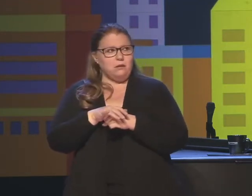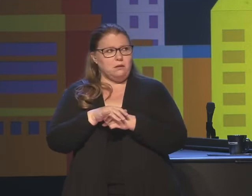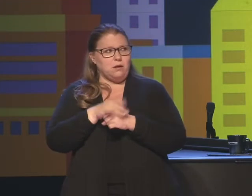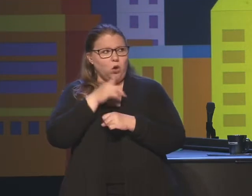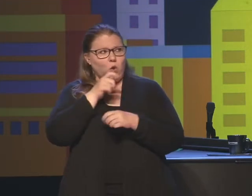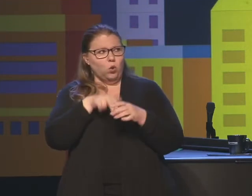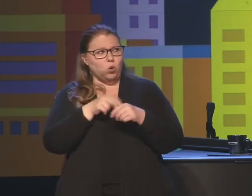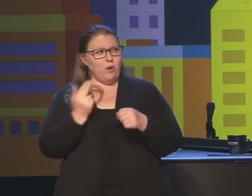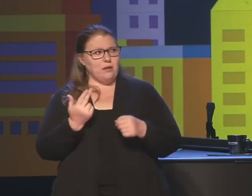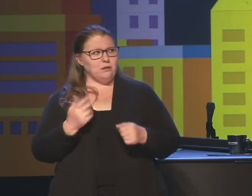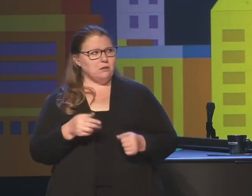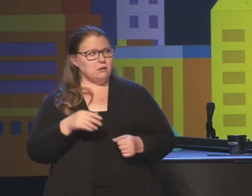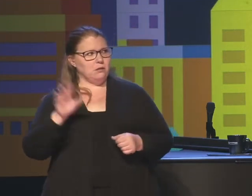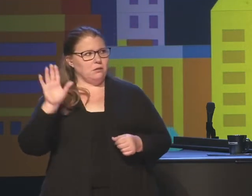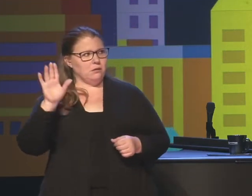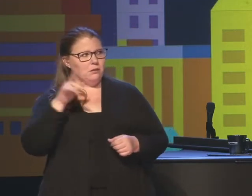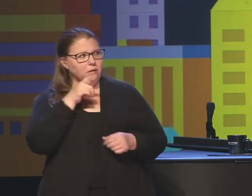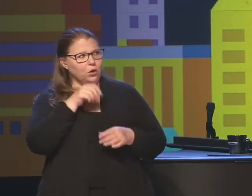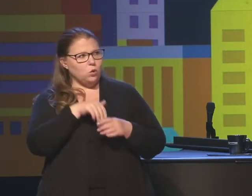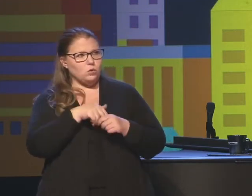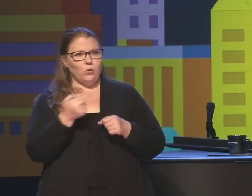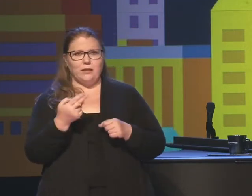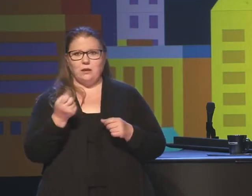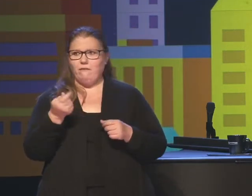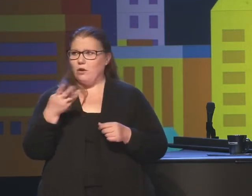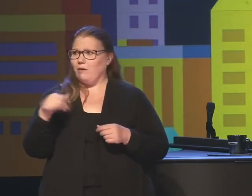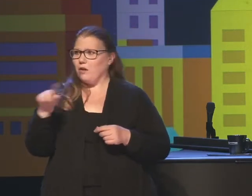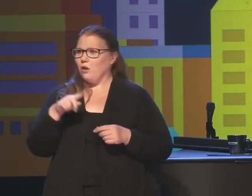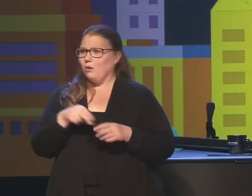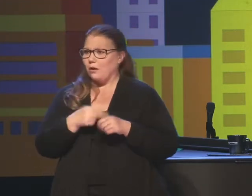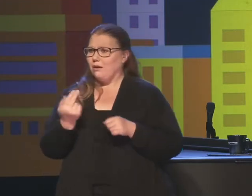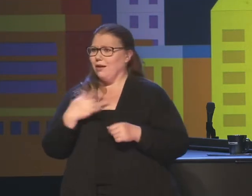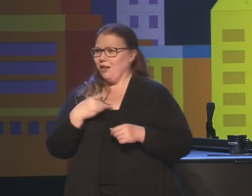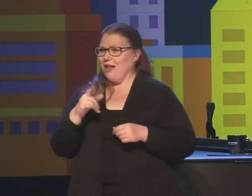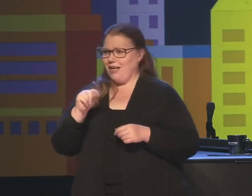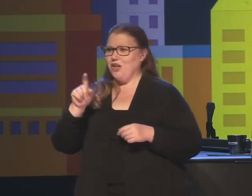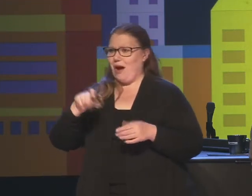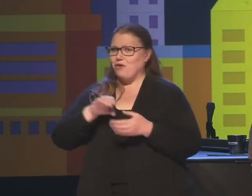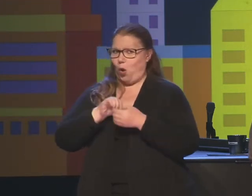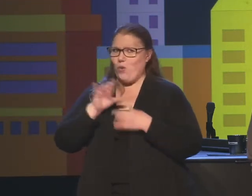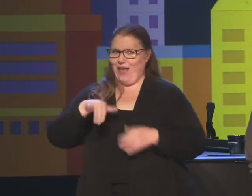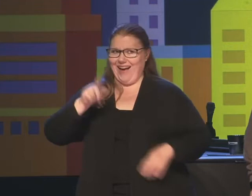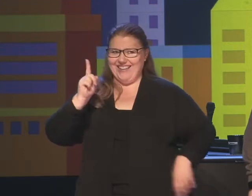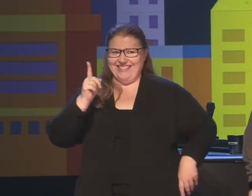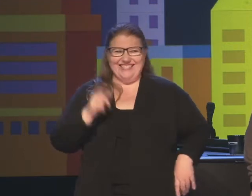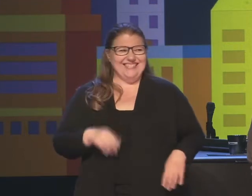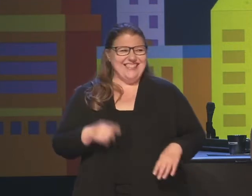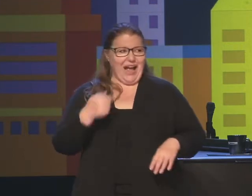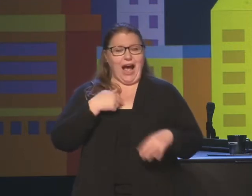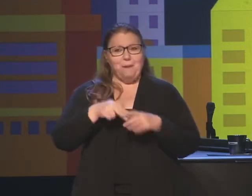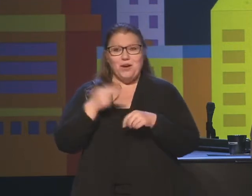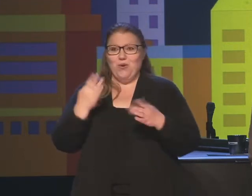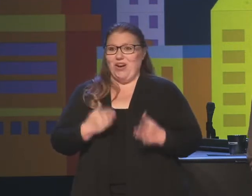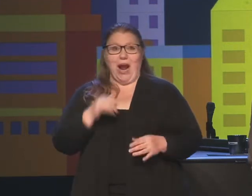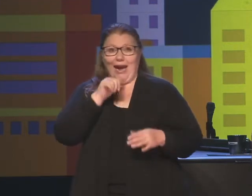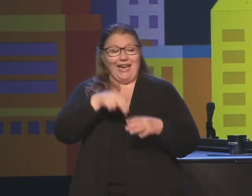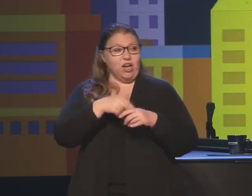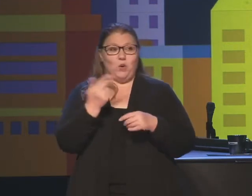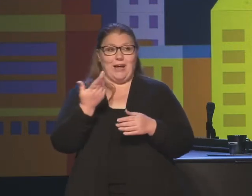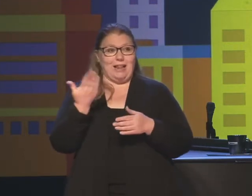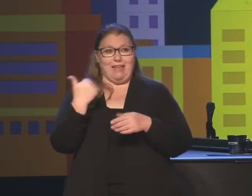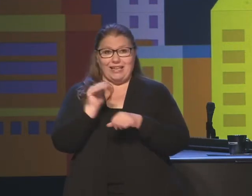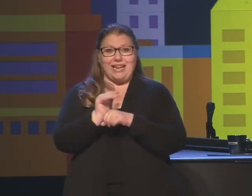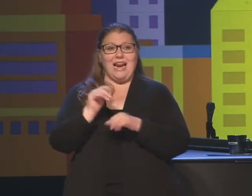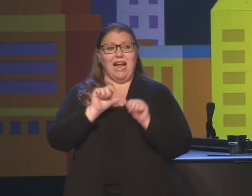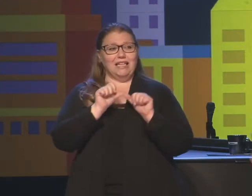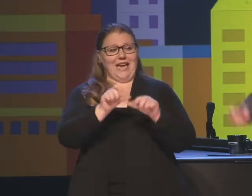house? Quitters? Couple of you, fair enough. I like it. You got to own that. It's just who I am. I'm a quitter. I didn't quit last night. I stayed